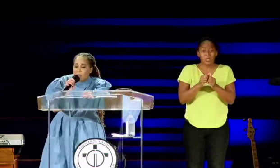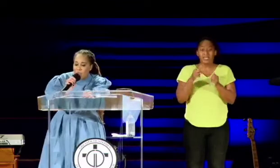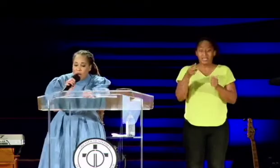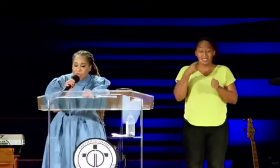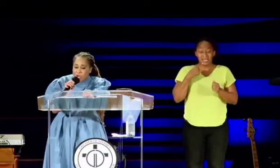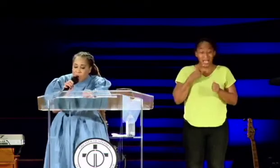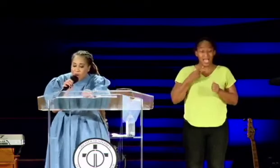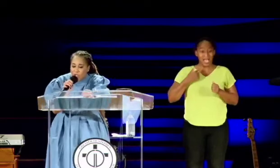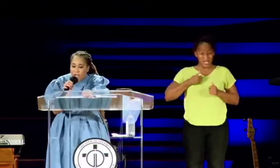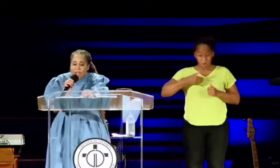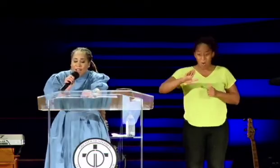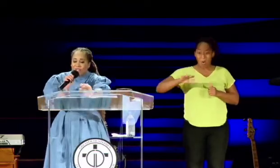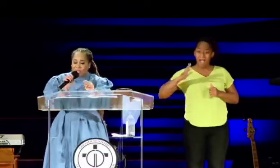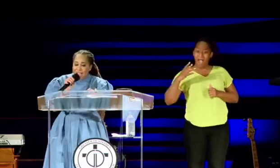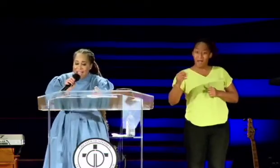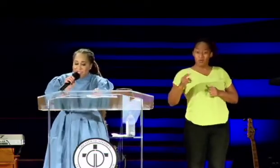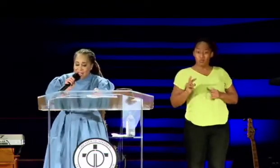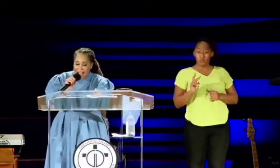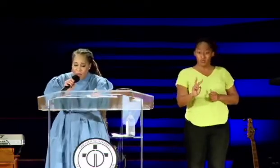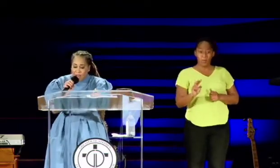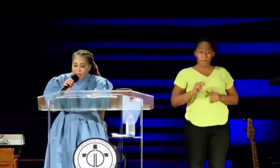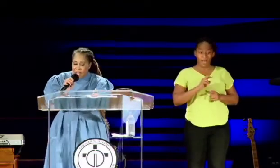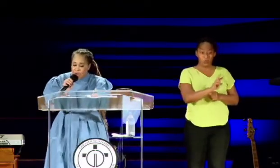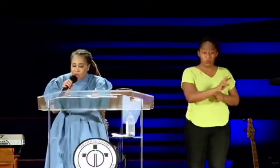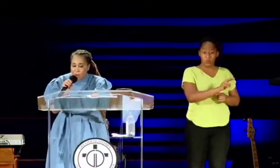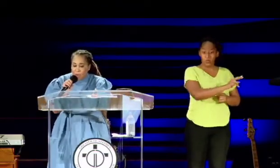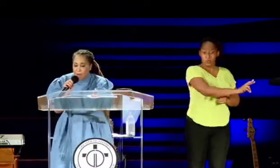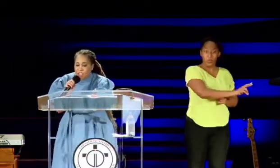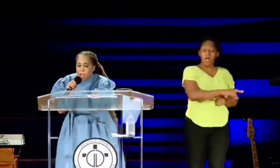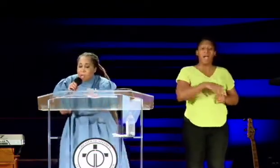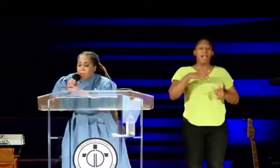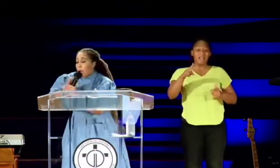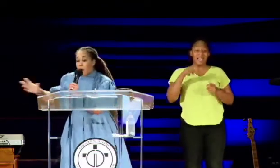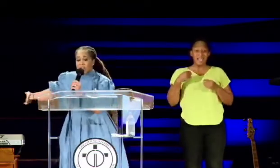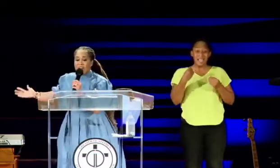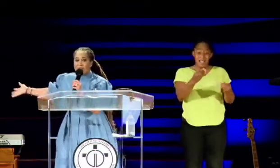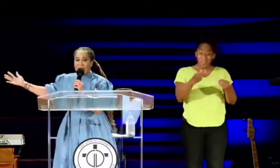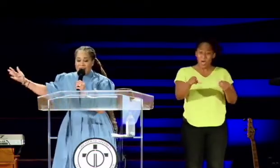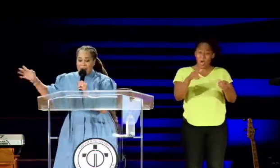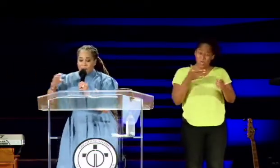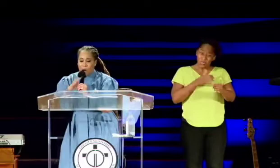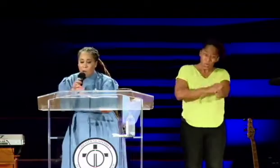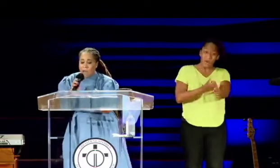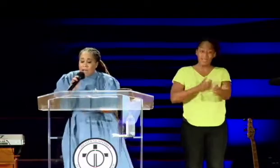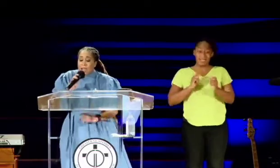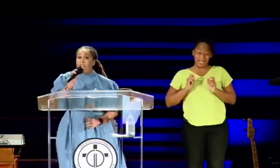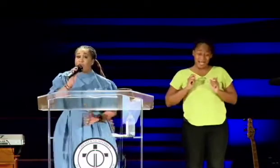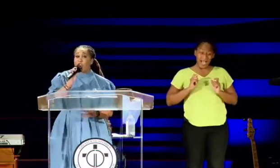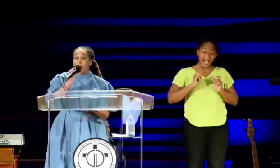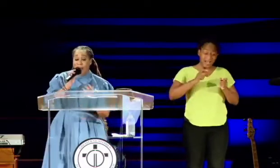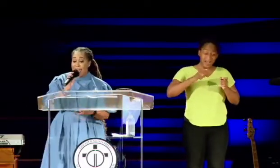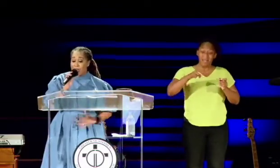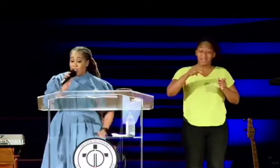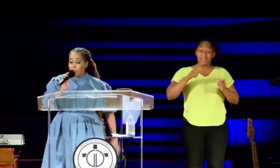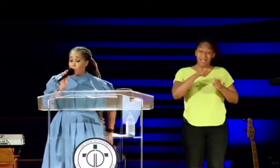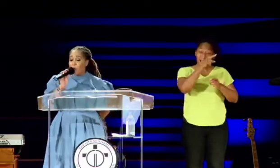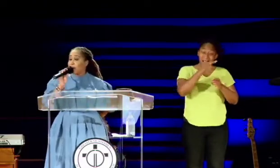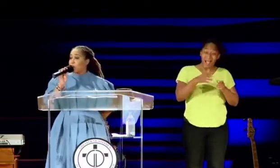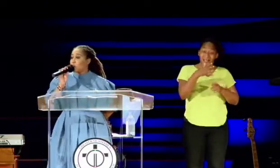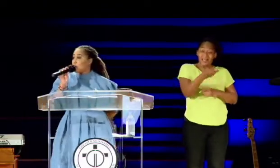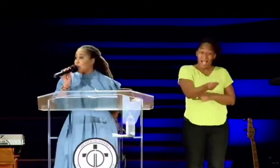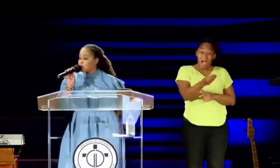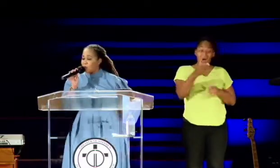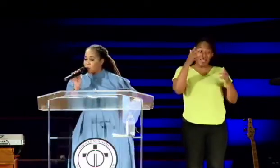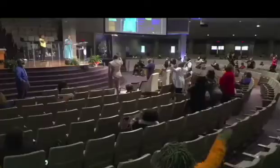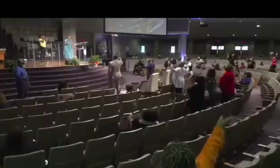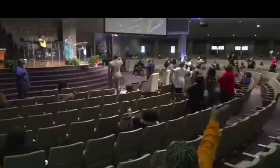them the authority to cast out evil spirits. Come on, Kevin, I've got to go. Lift your hands if you're